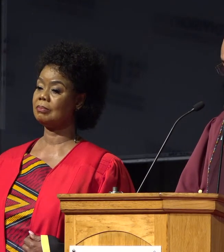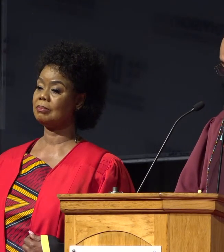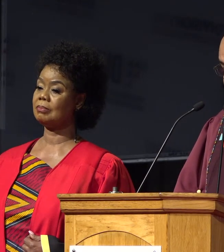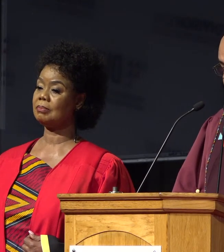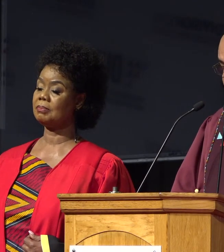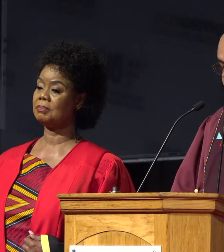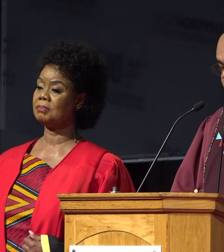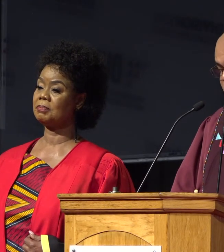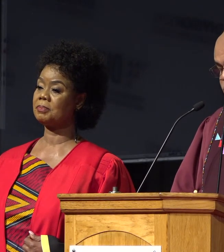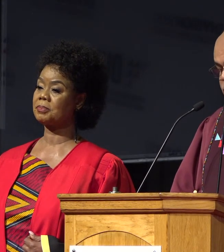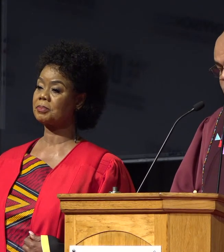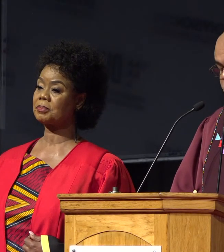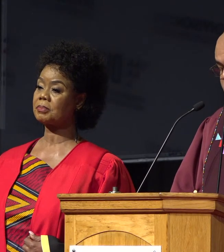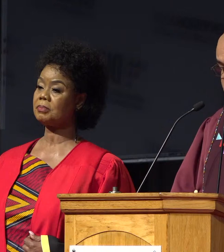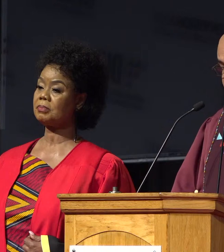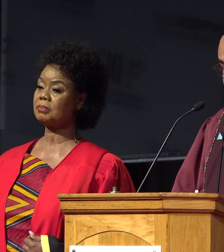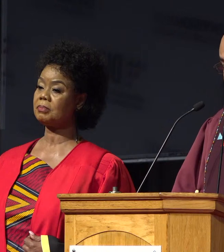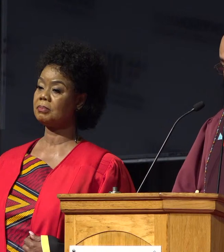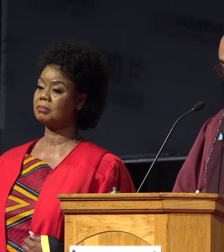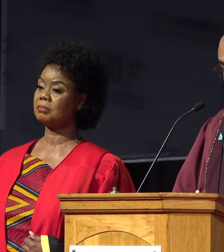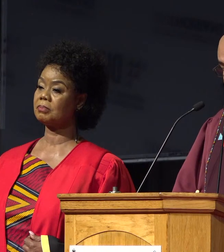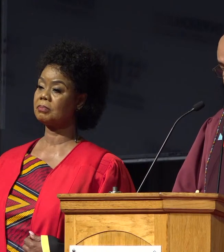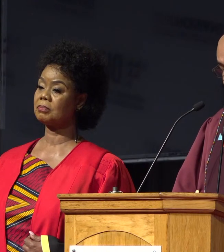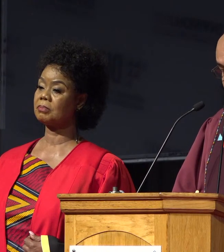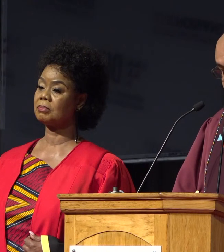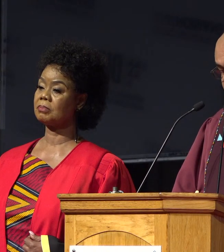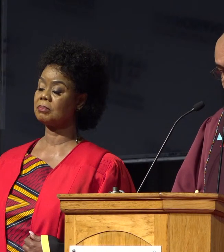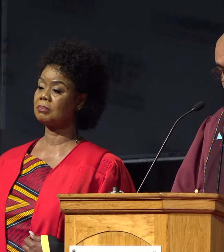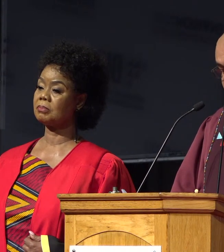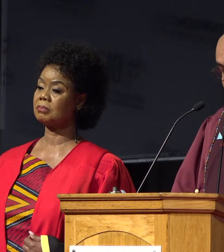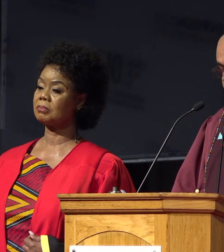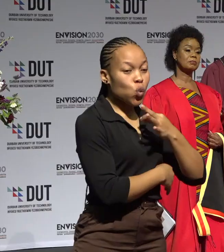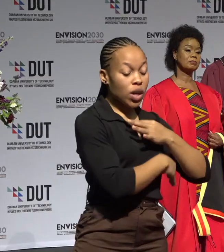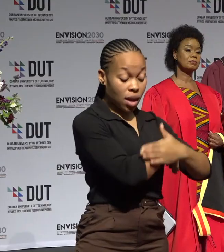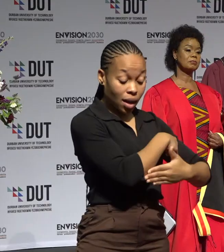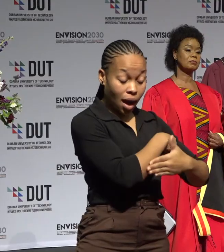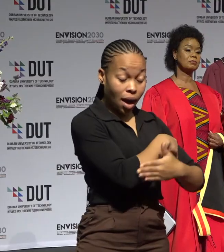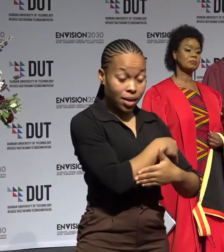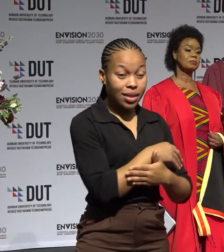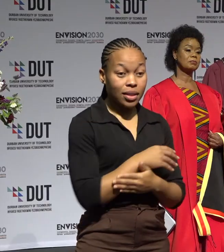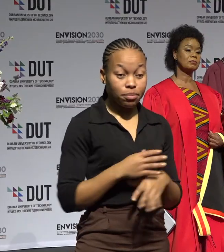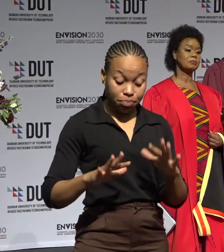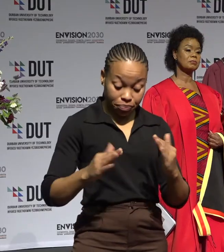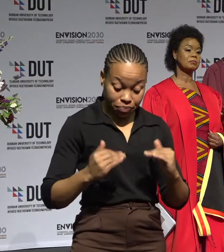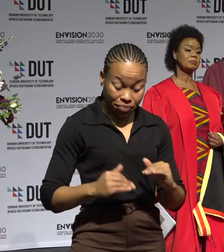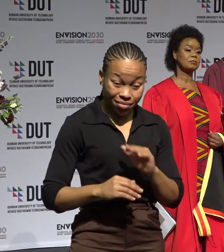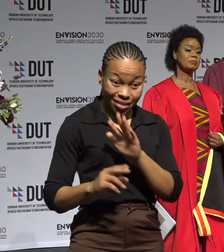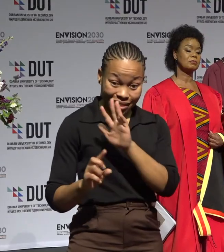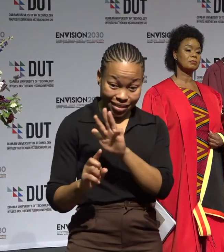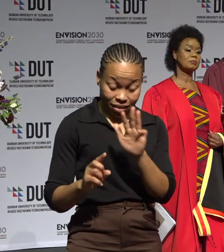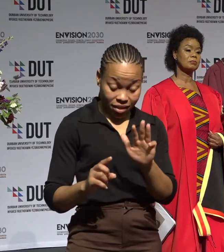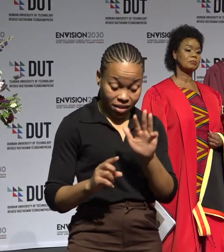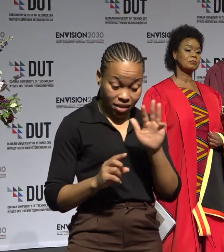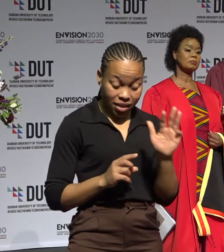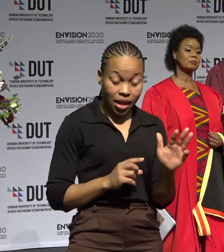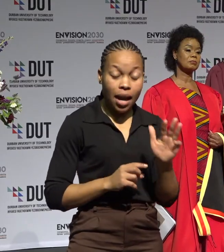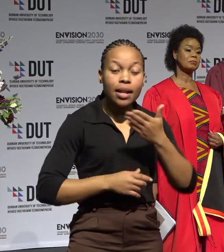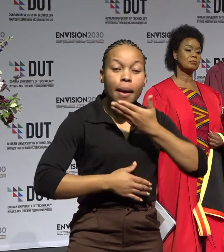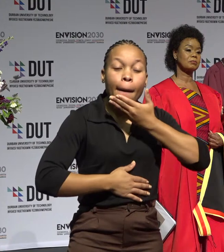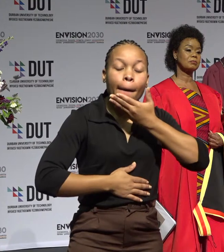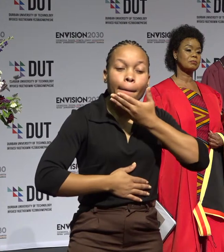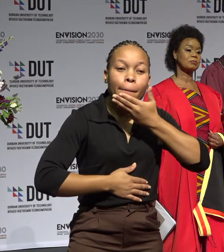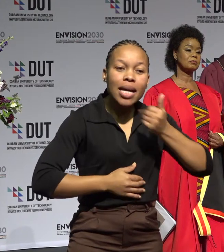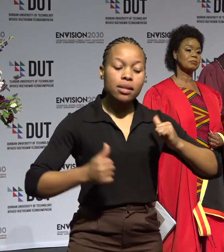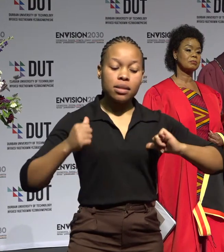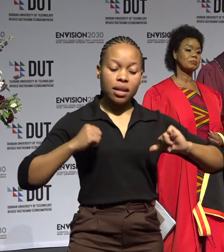Best Actress in the Manchester Evening Standard Award in the UK. In 1999, Best Actress Award at the Carthage Festival in